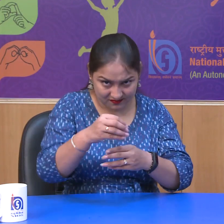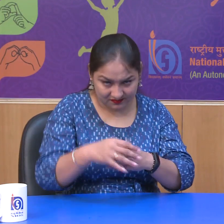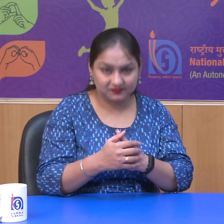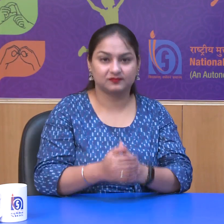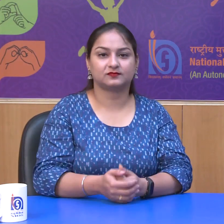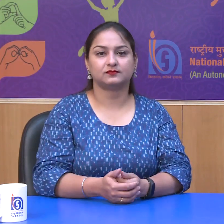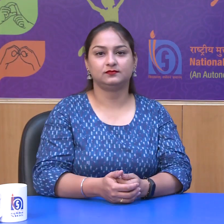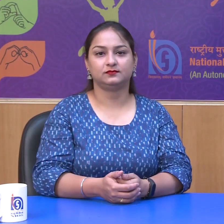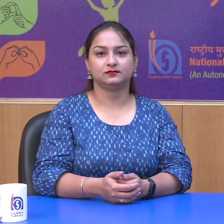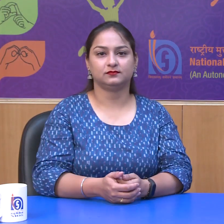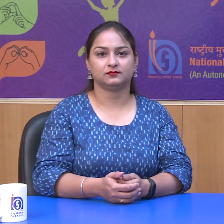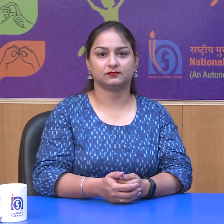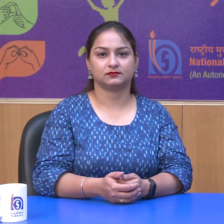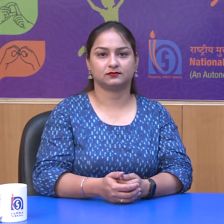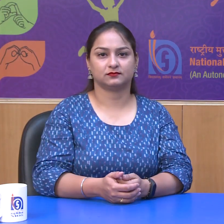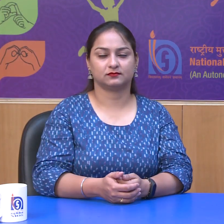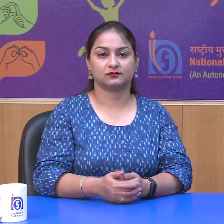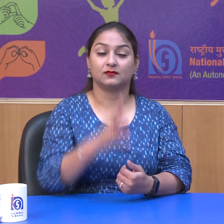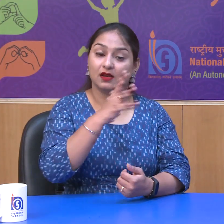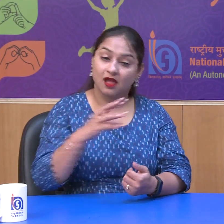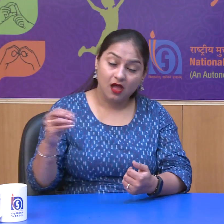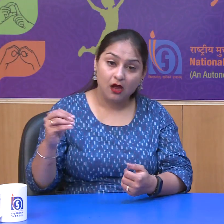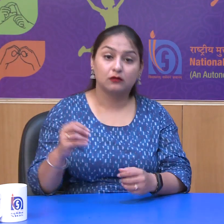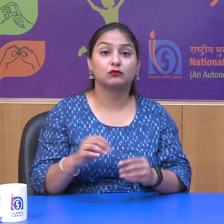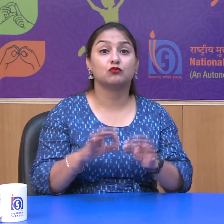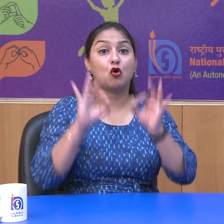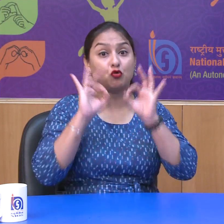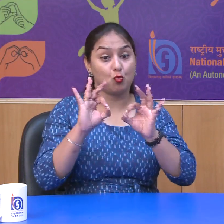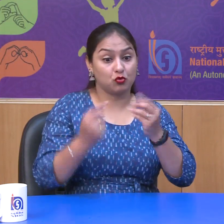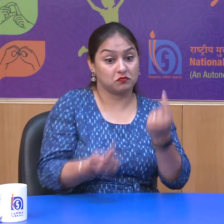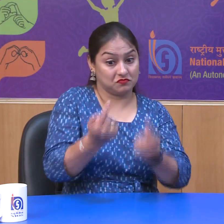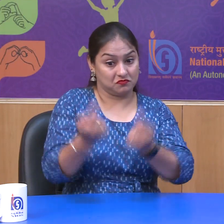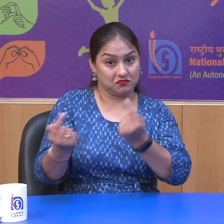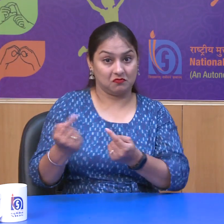pesticides, and high yielding varieties of seeds, etc.